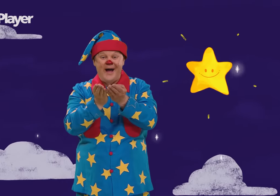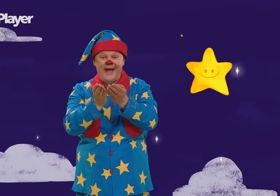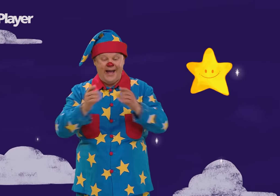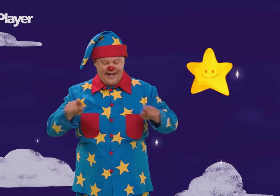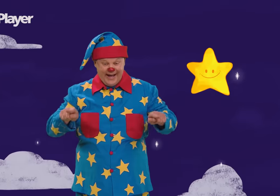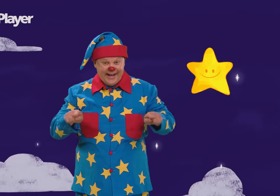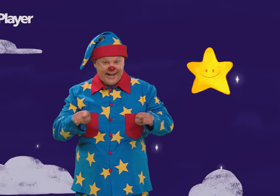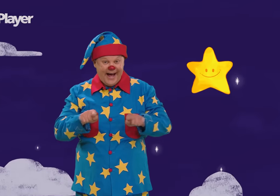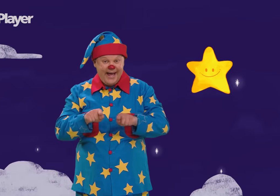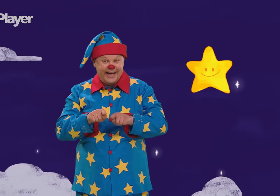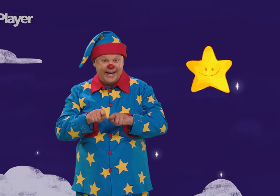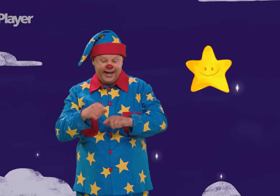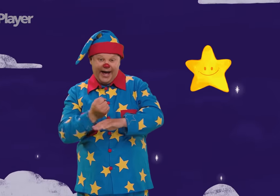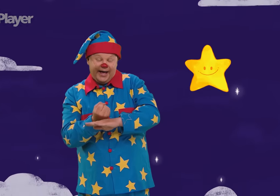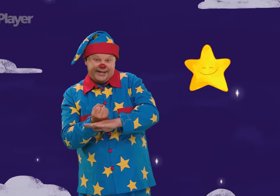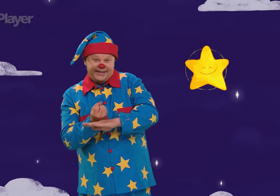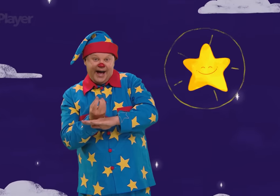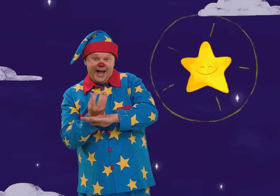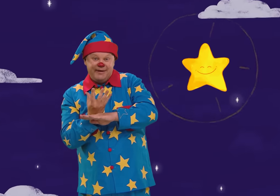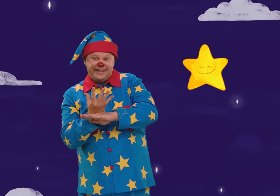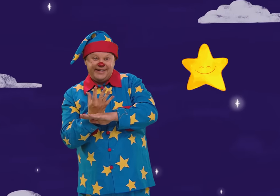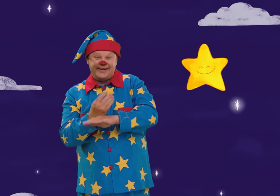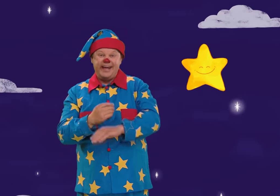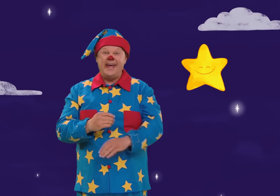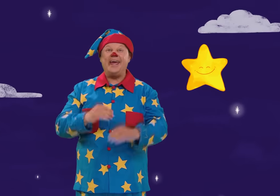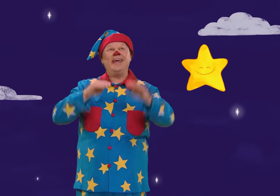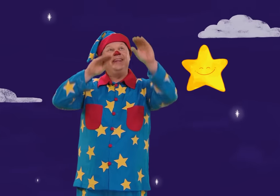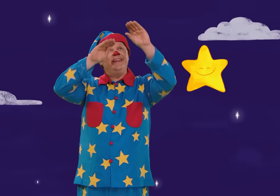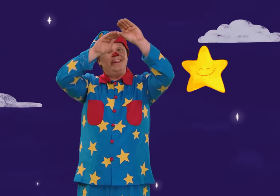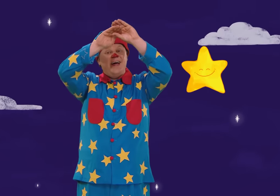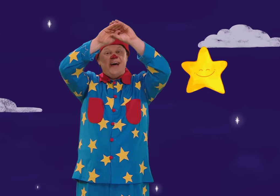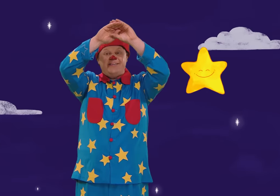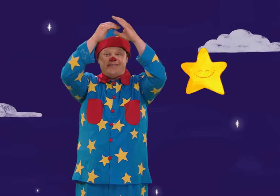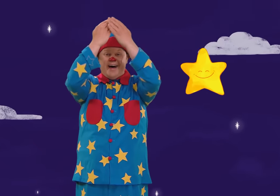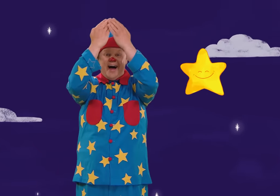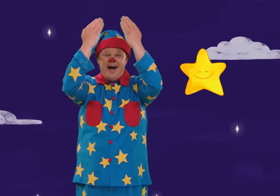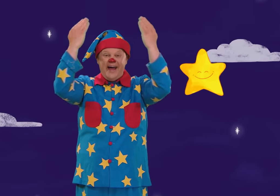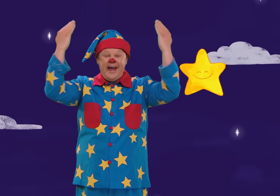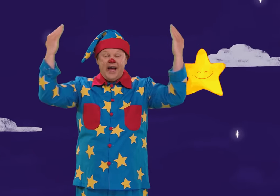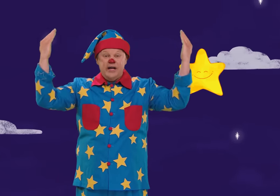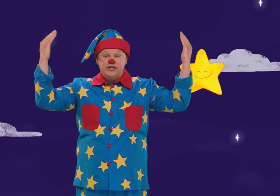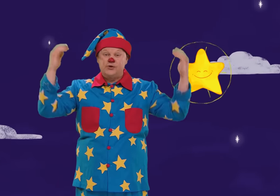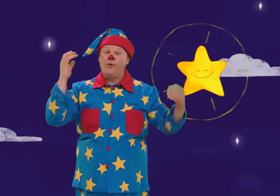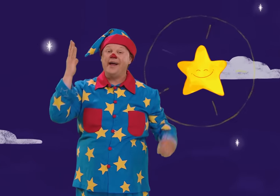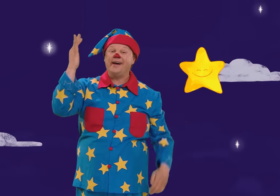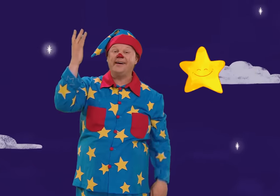high, like a diamond in the sky.